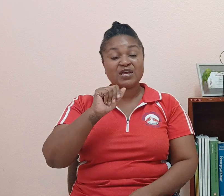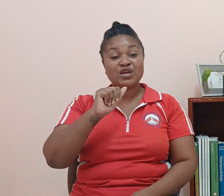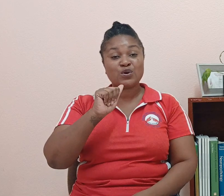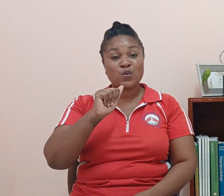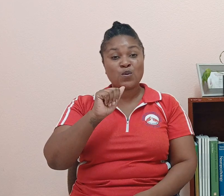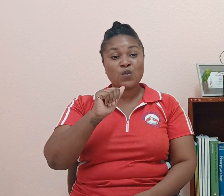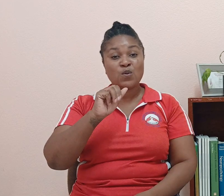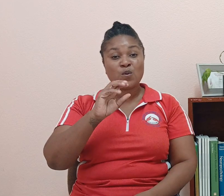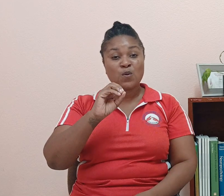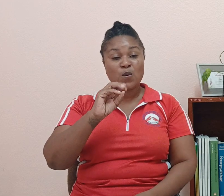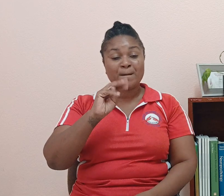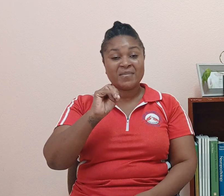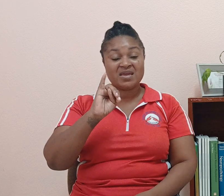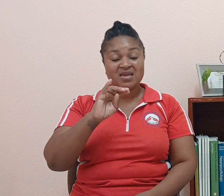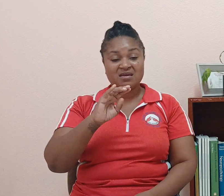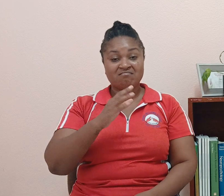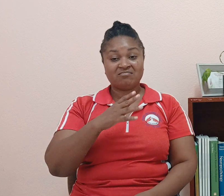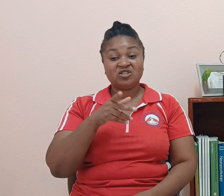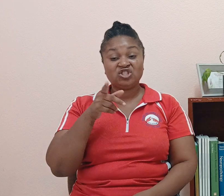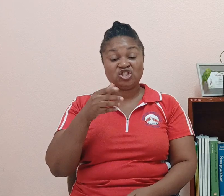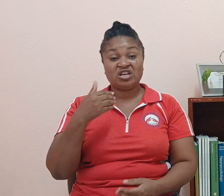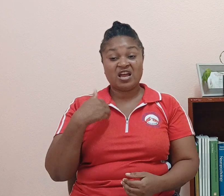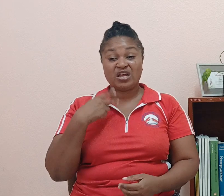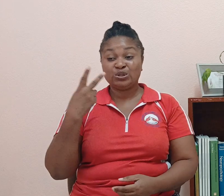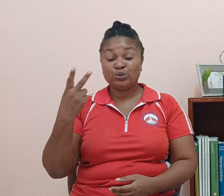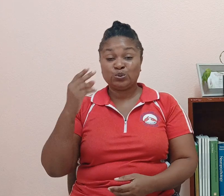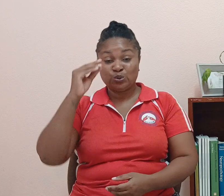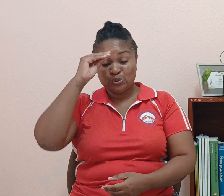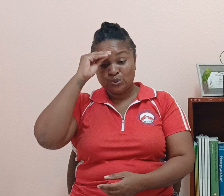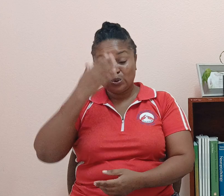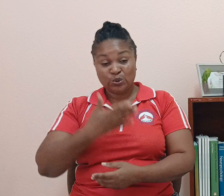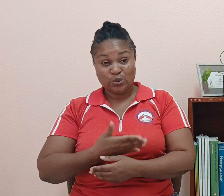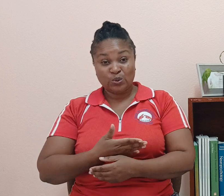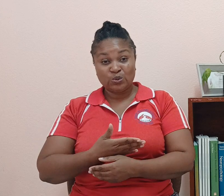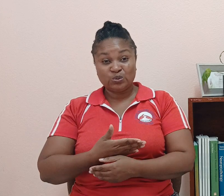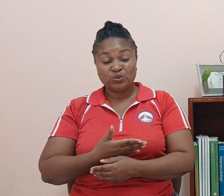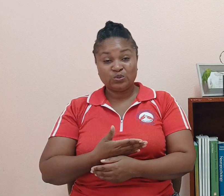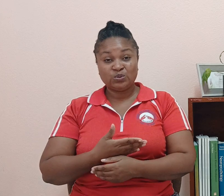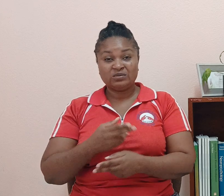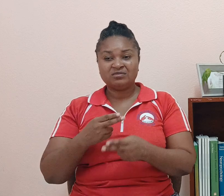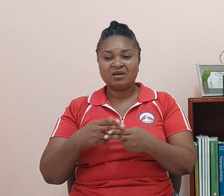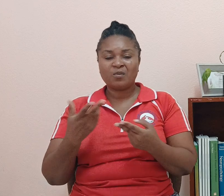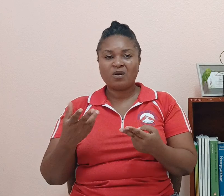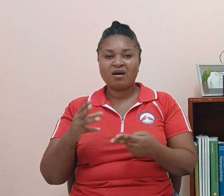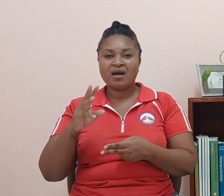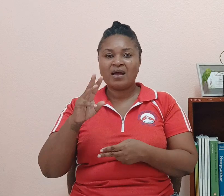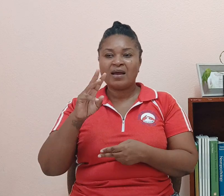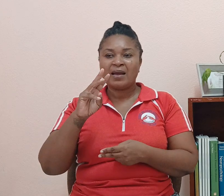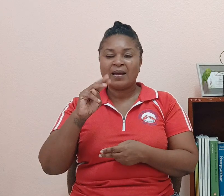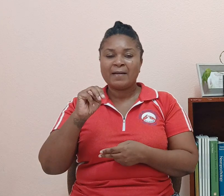and two sons called Mahlon and Chilion.